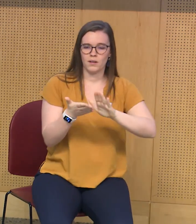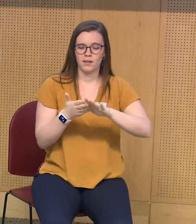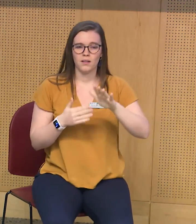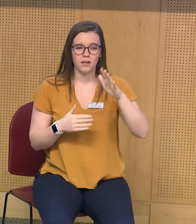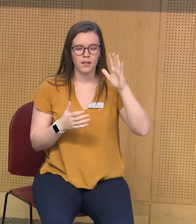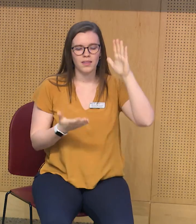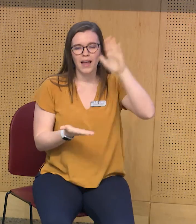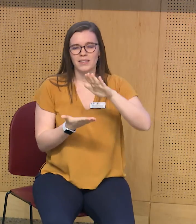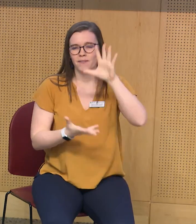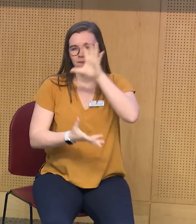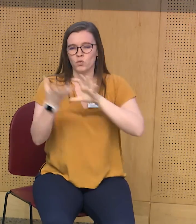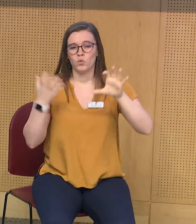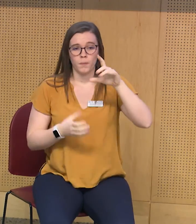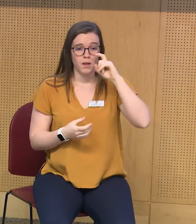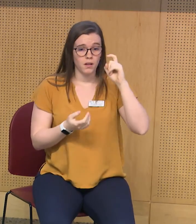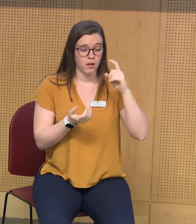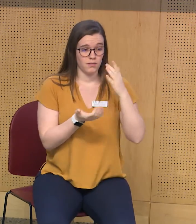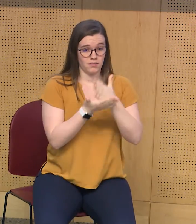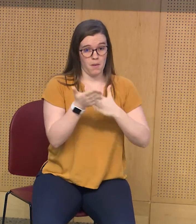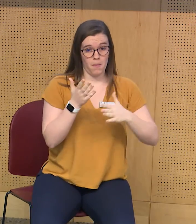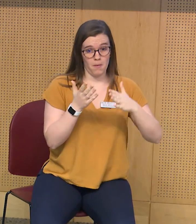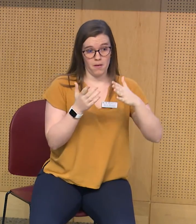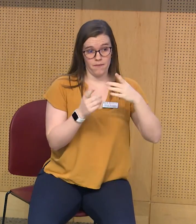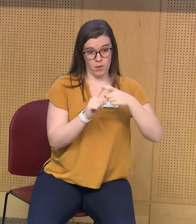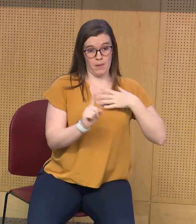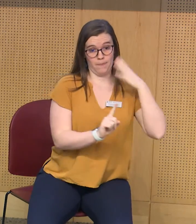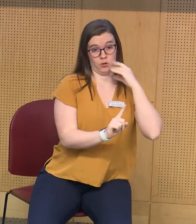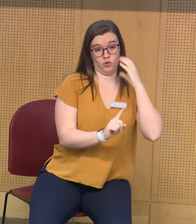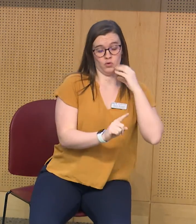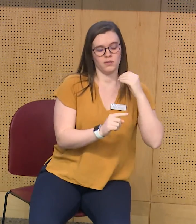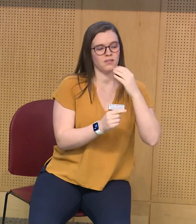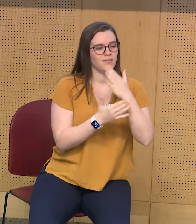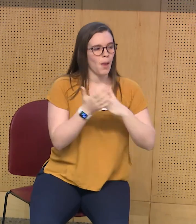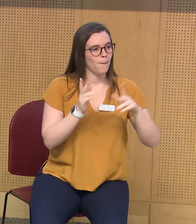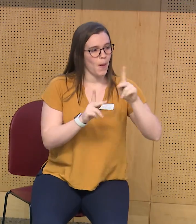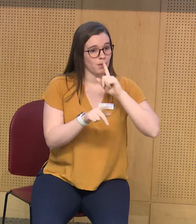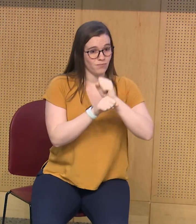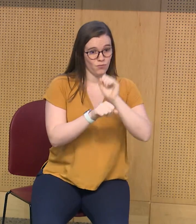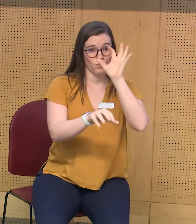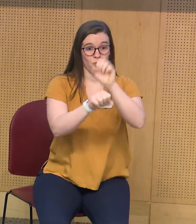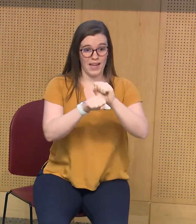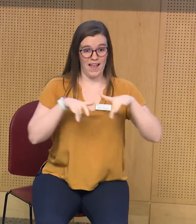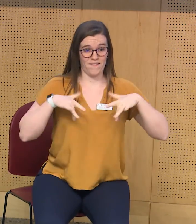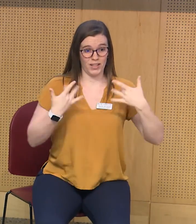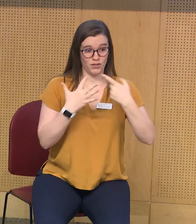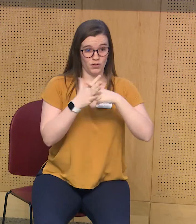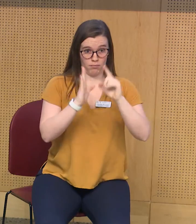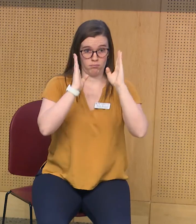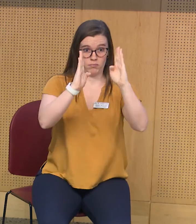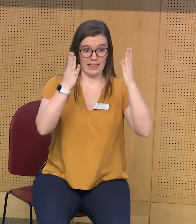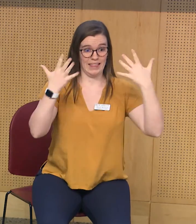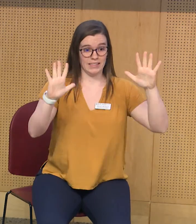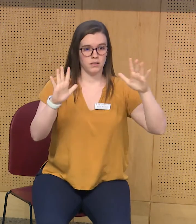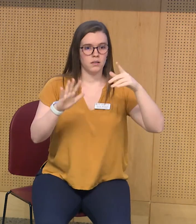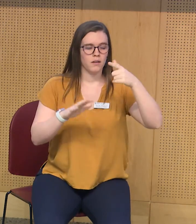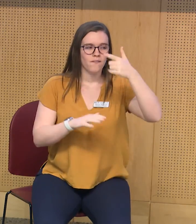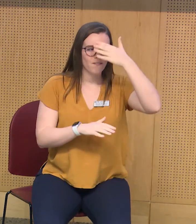of time in your reservation, it's helpful. From my experience, some people reserve events starting at, like, for